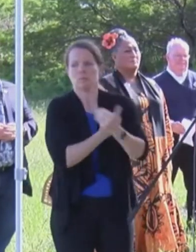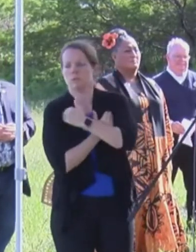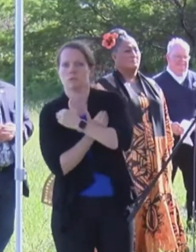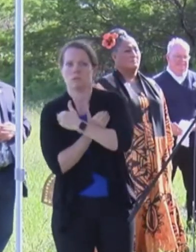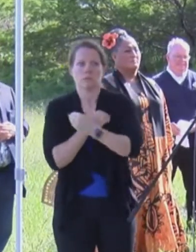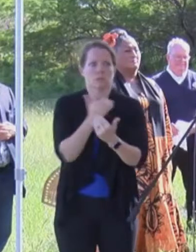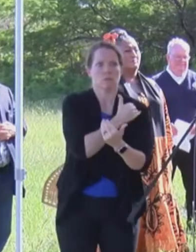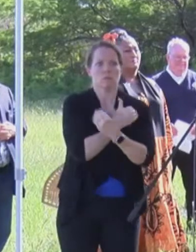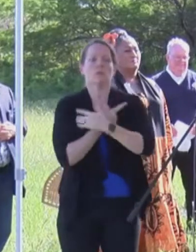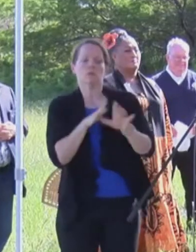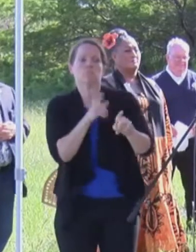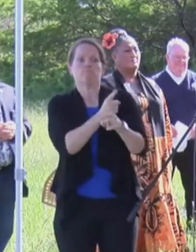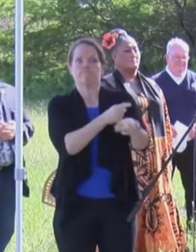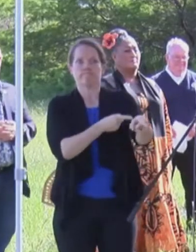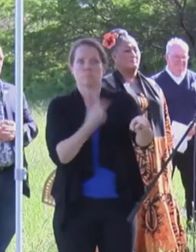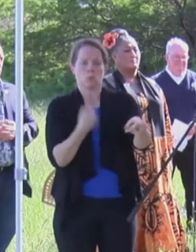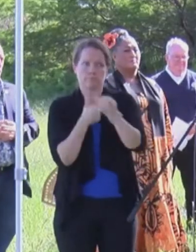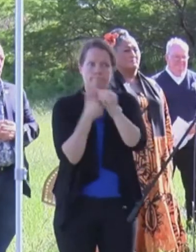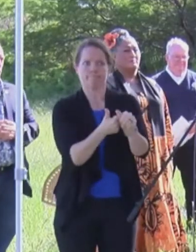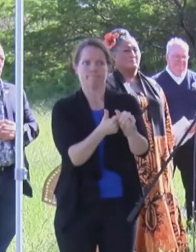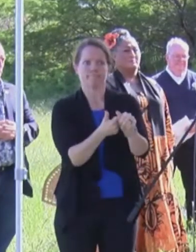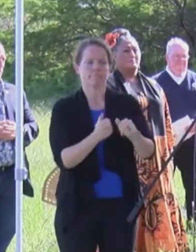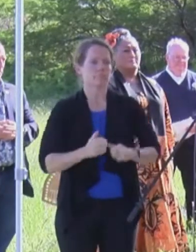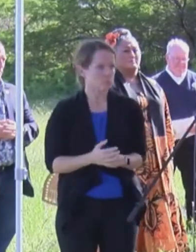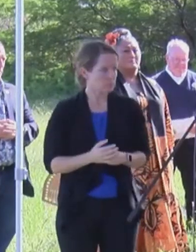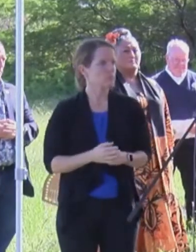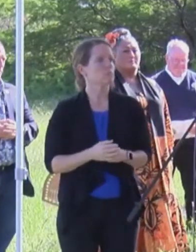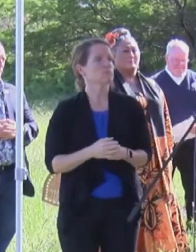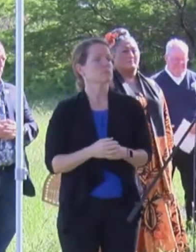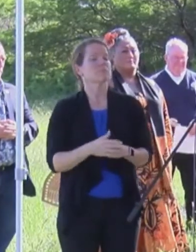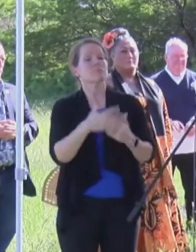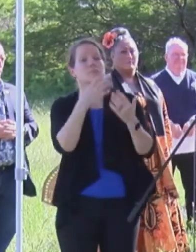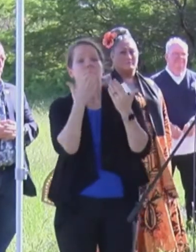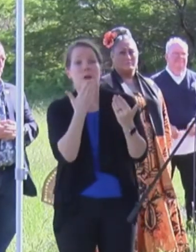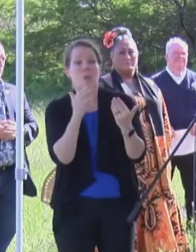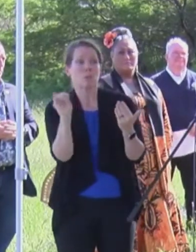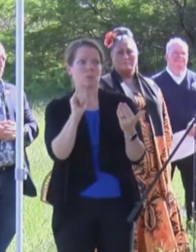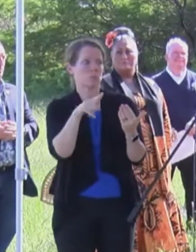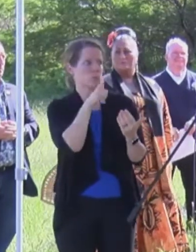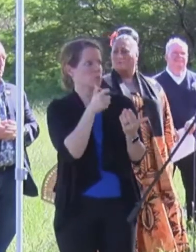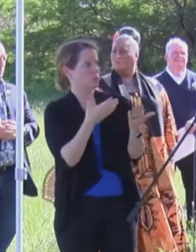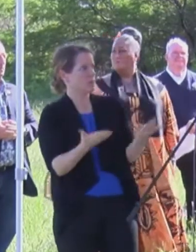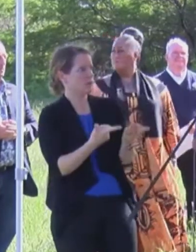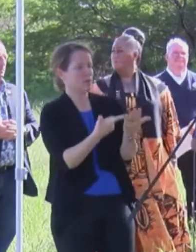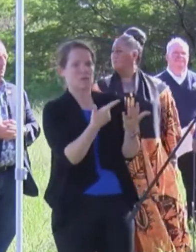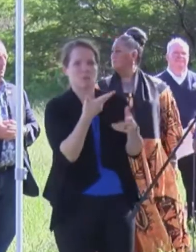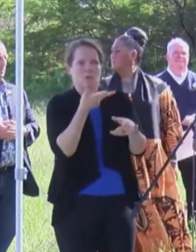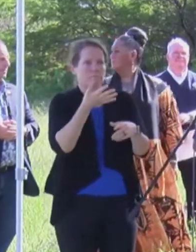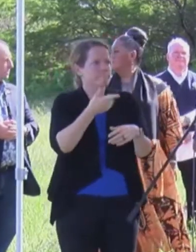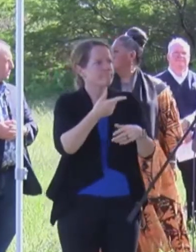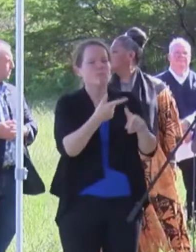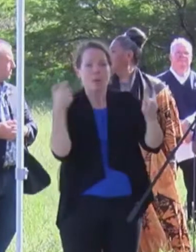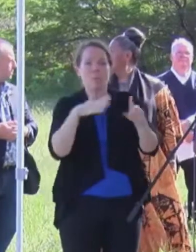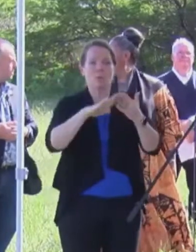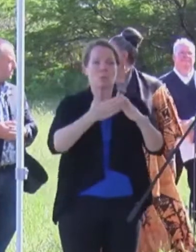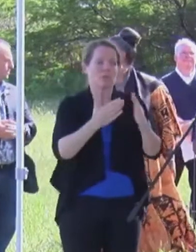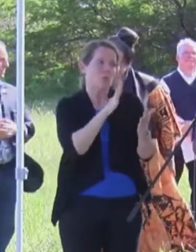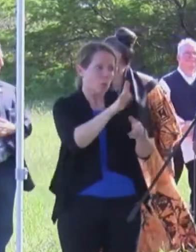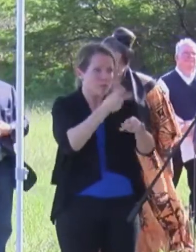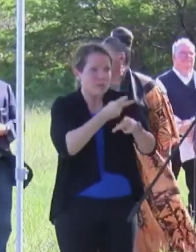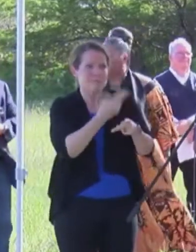members of them are here, who got to feel the brunt of it from that community. Mahalo for your kokua. I also want to thank the